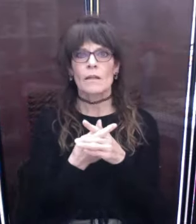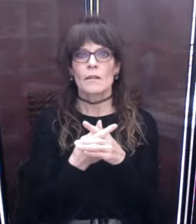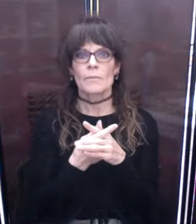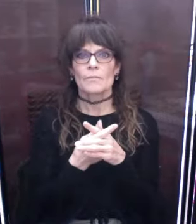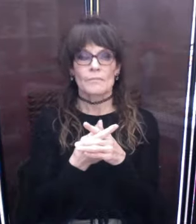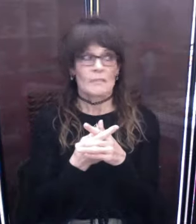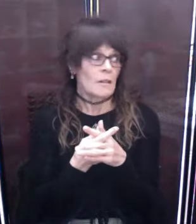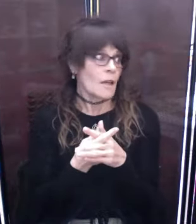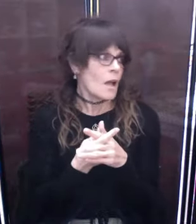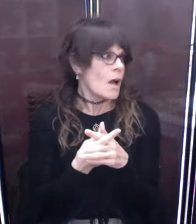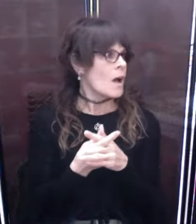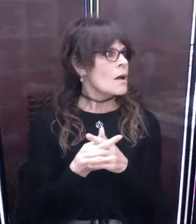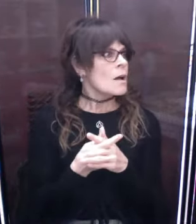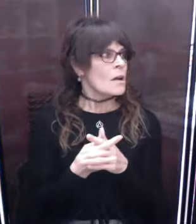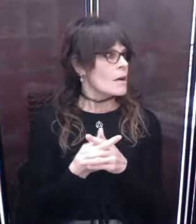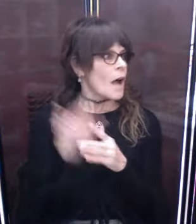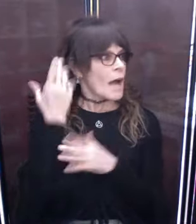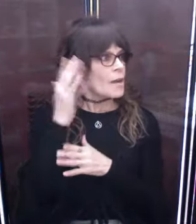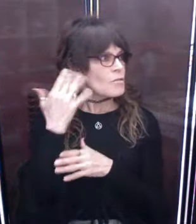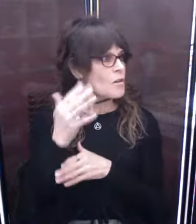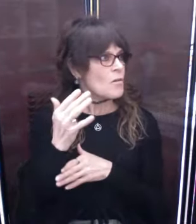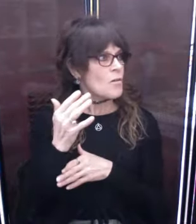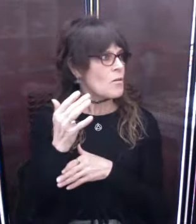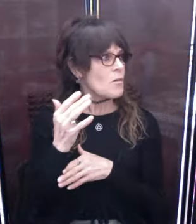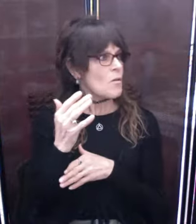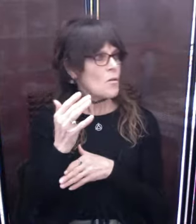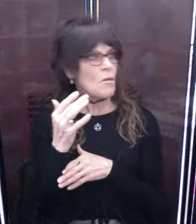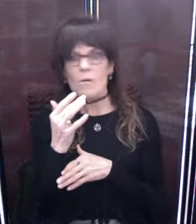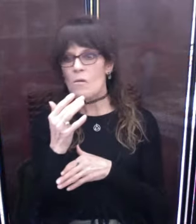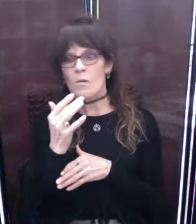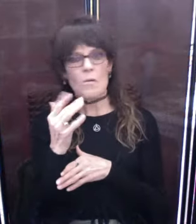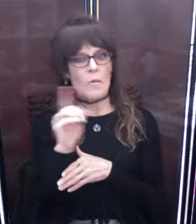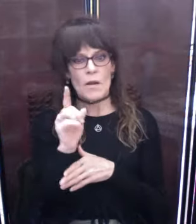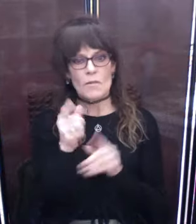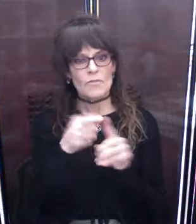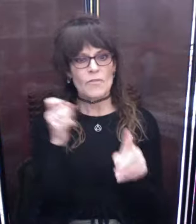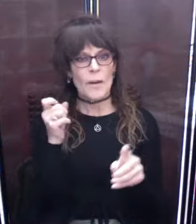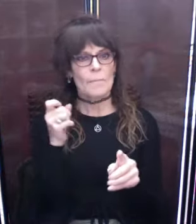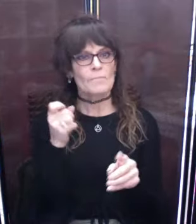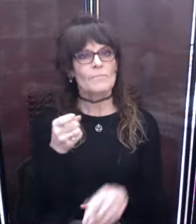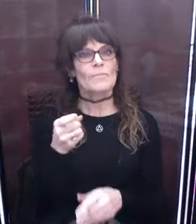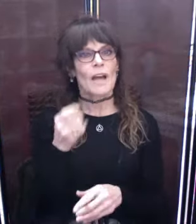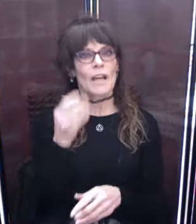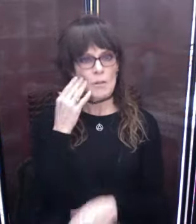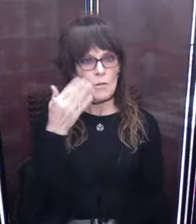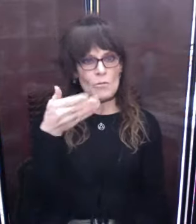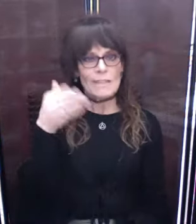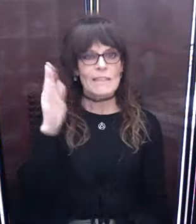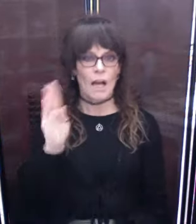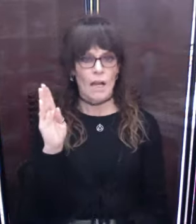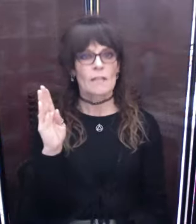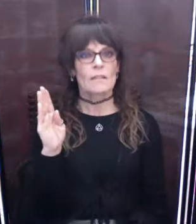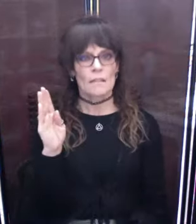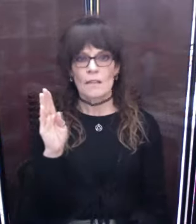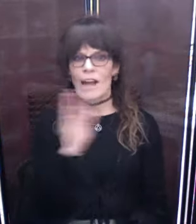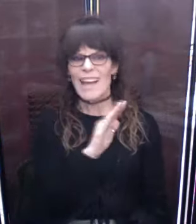of crediting this thought any place other than God, because it was something I had never thought of before when I'd